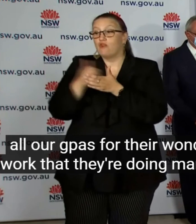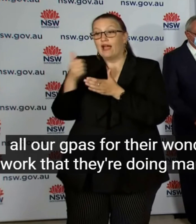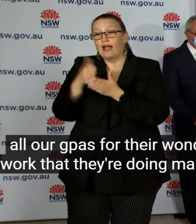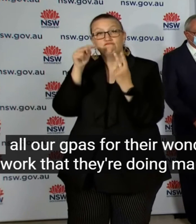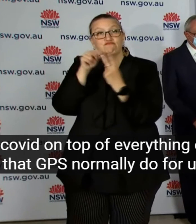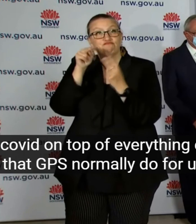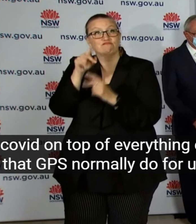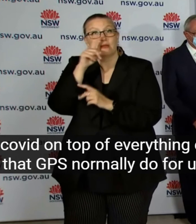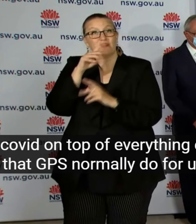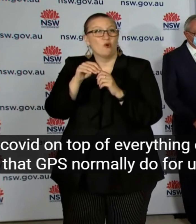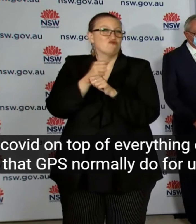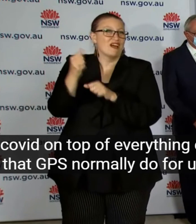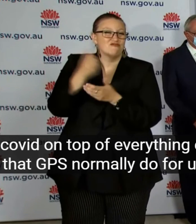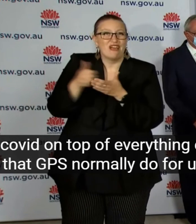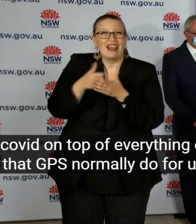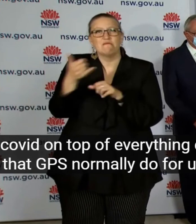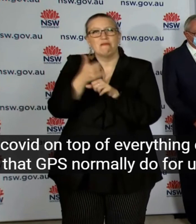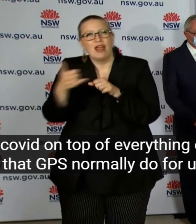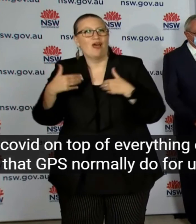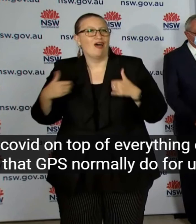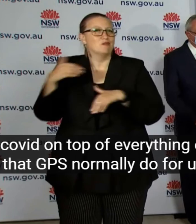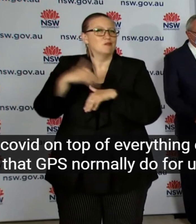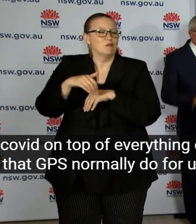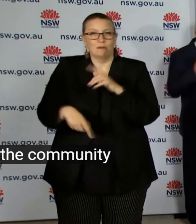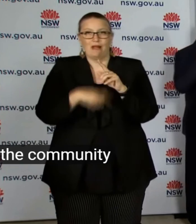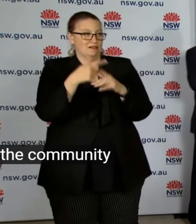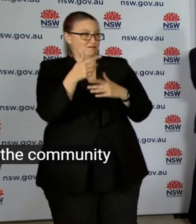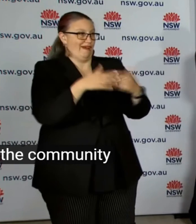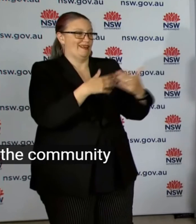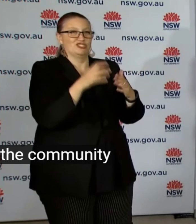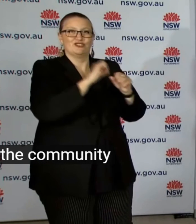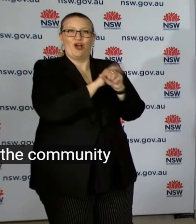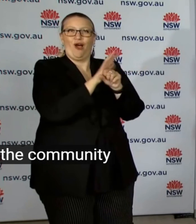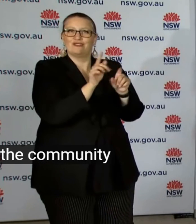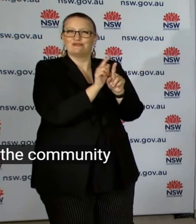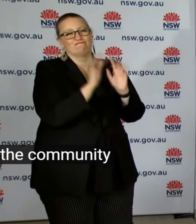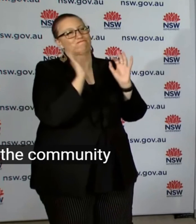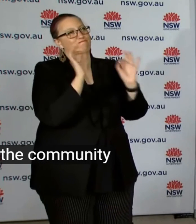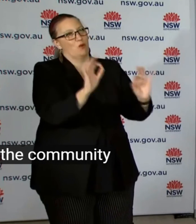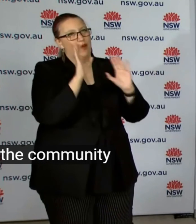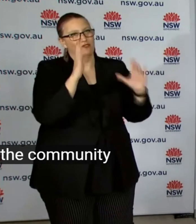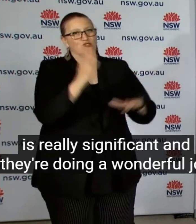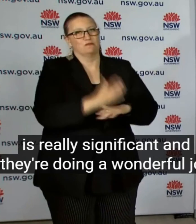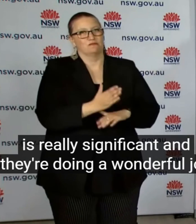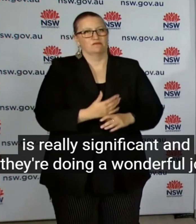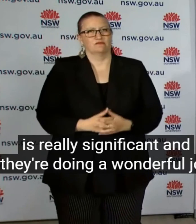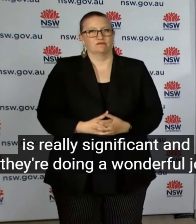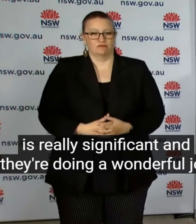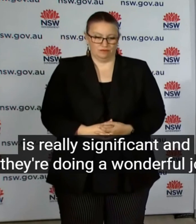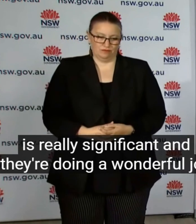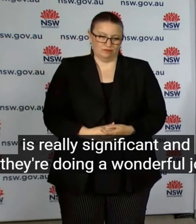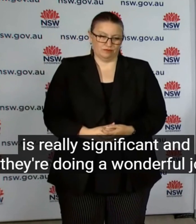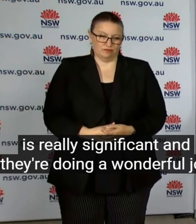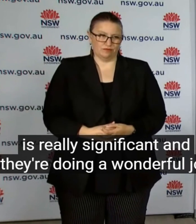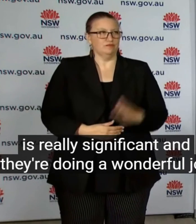else that GPs normally do for us in the community is really significant, and they're doing a wonderful job. Just Dr. Gale, just for